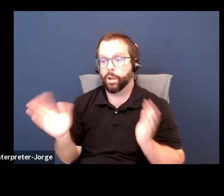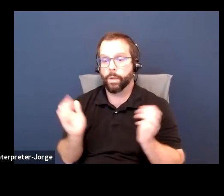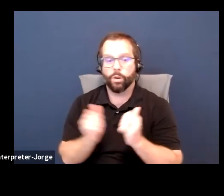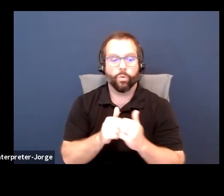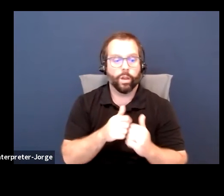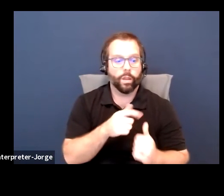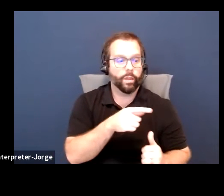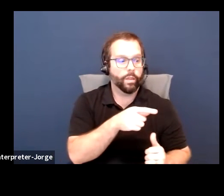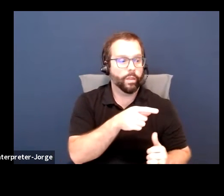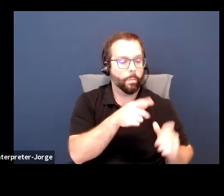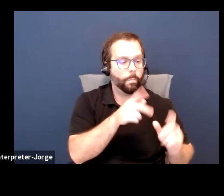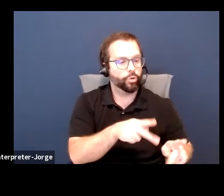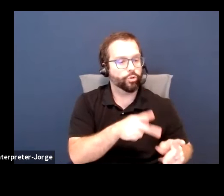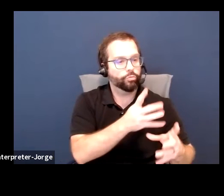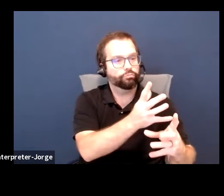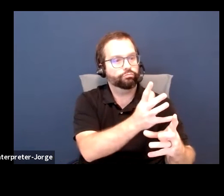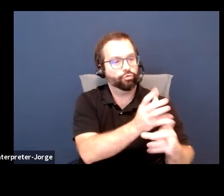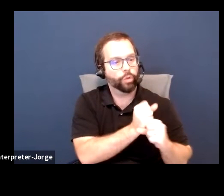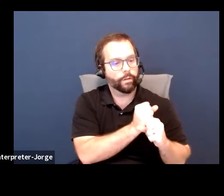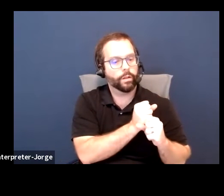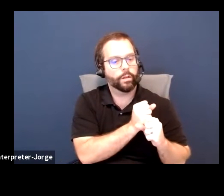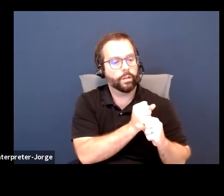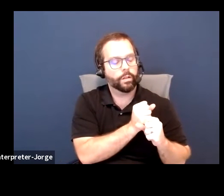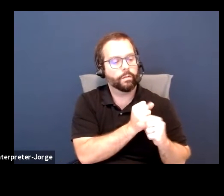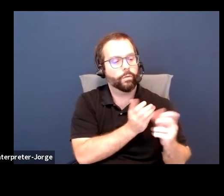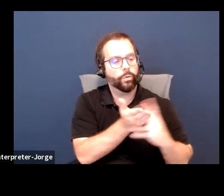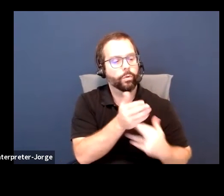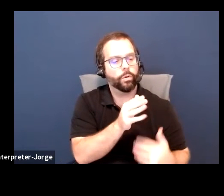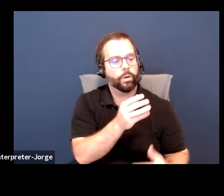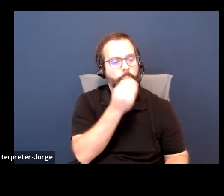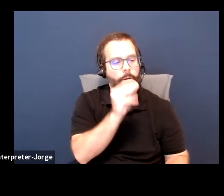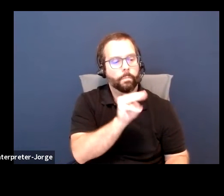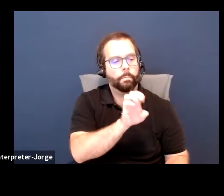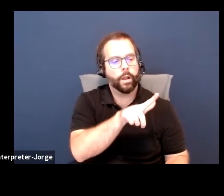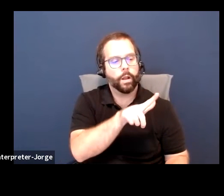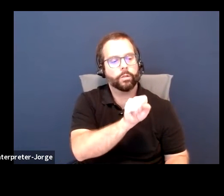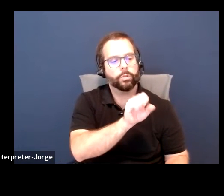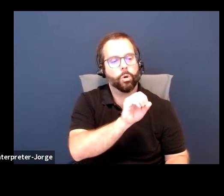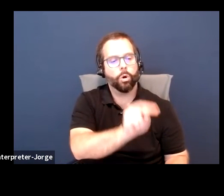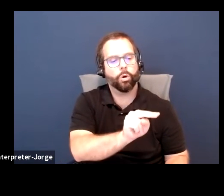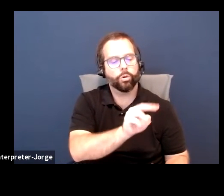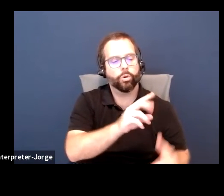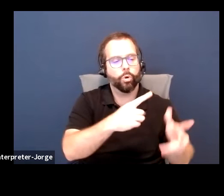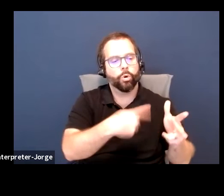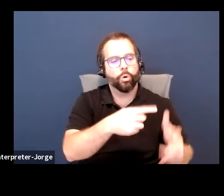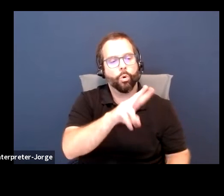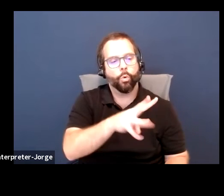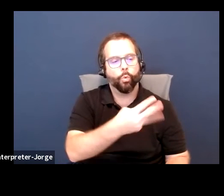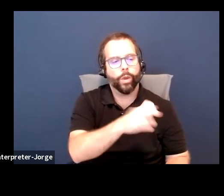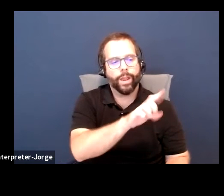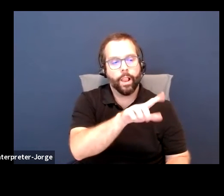may receive through quote Meals on Wheels, but is so much fresher, so much better, and so much better for